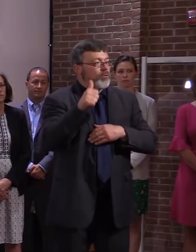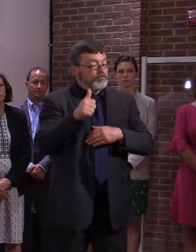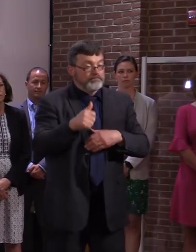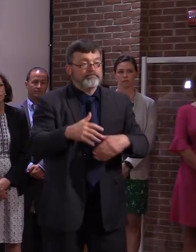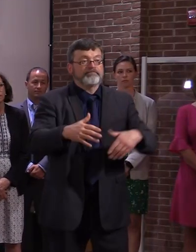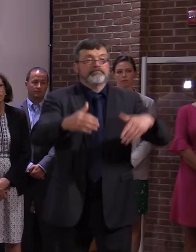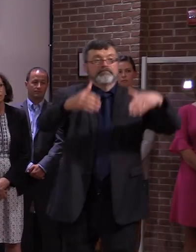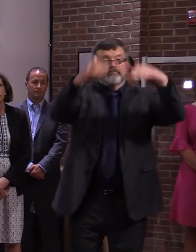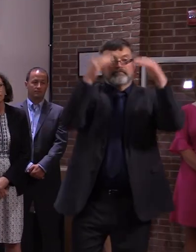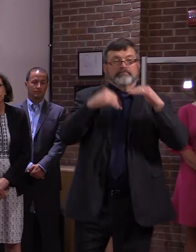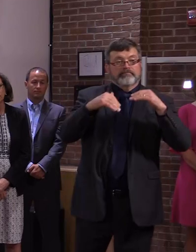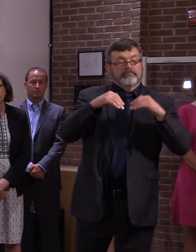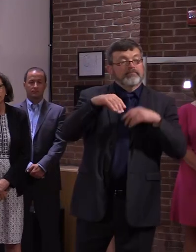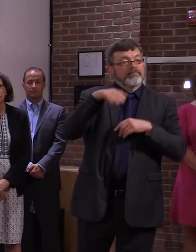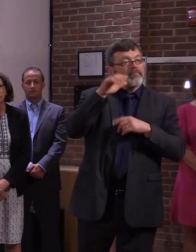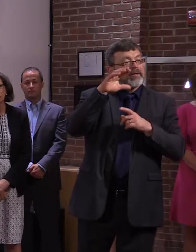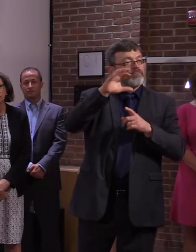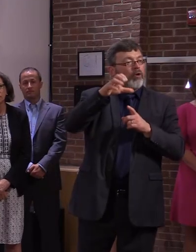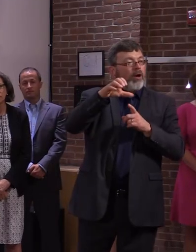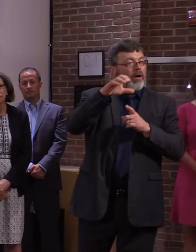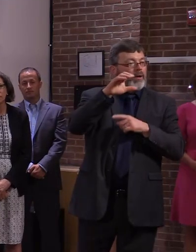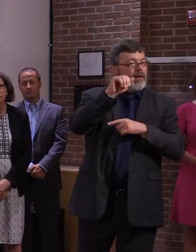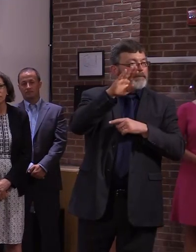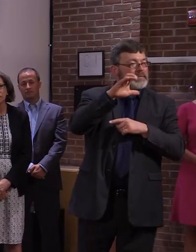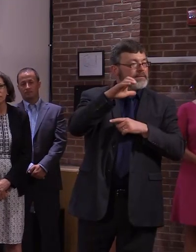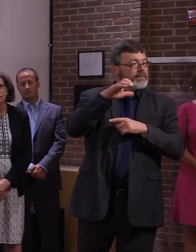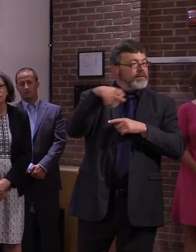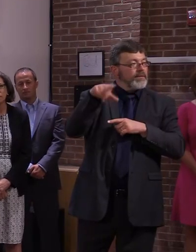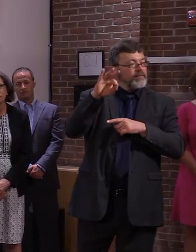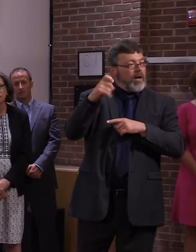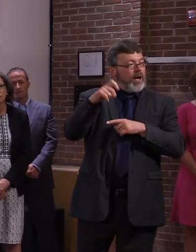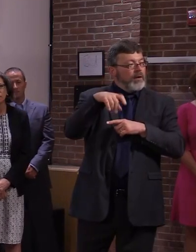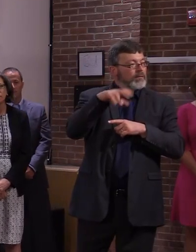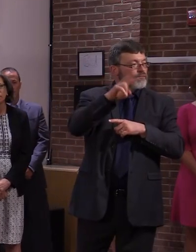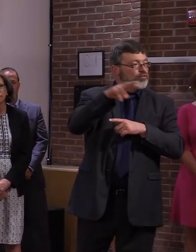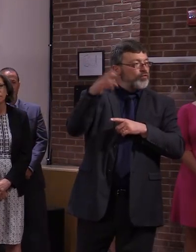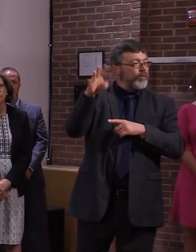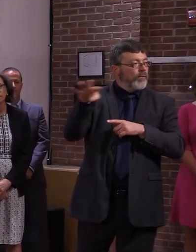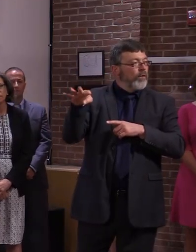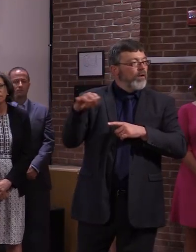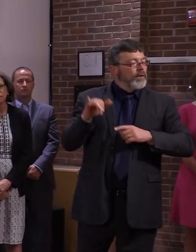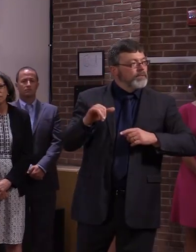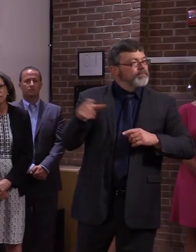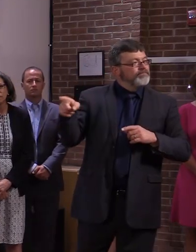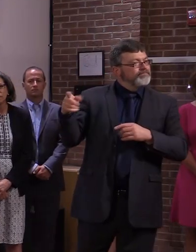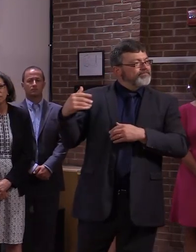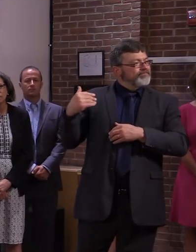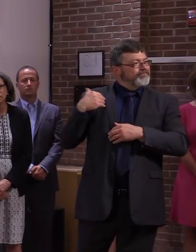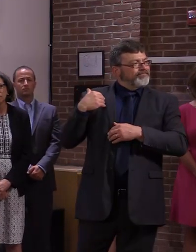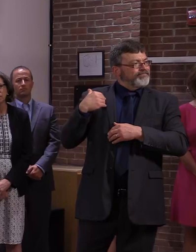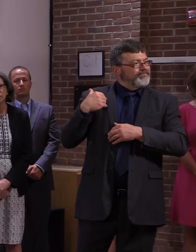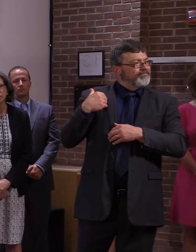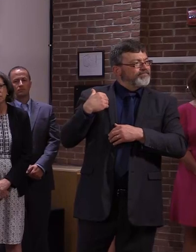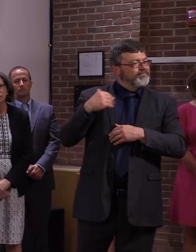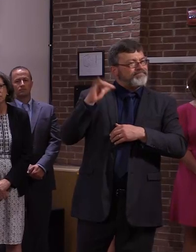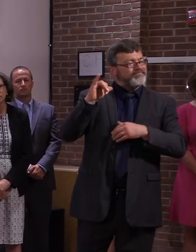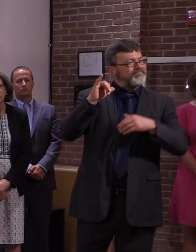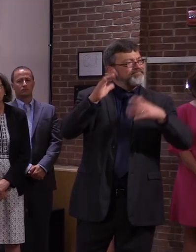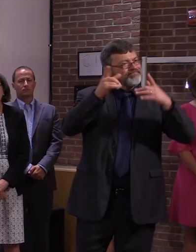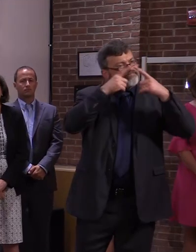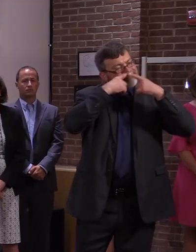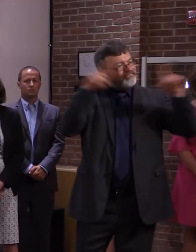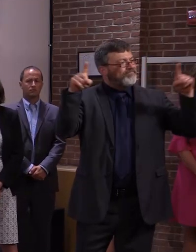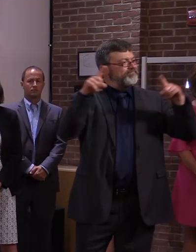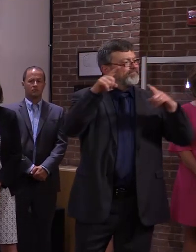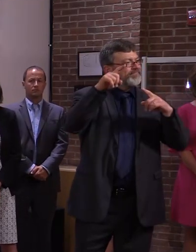it's Governor Scott. I believe it was during the press conference in March 2020 when you announced the state of emergency, you were kind of drawing some parallels to the